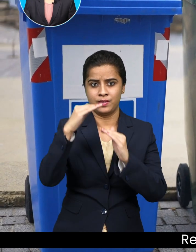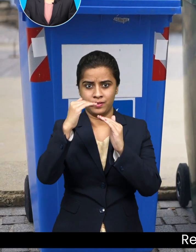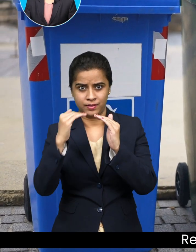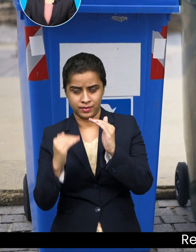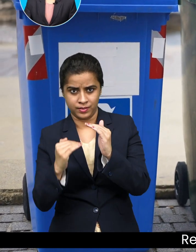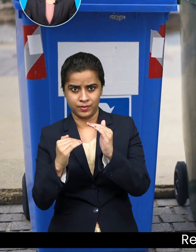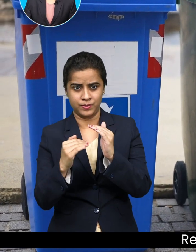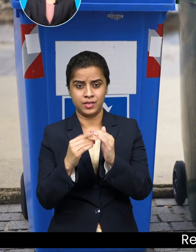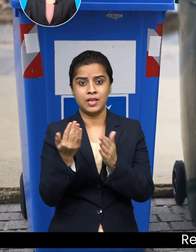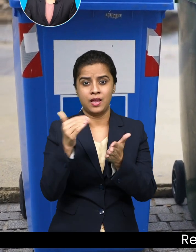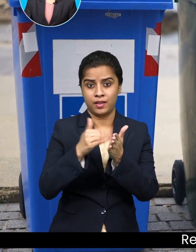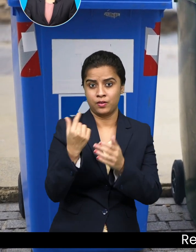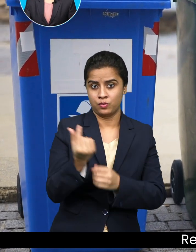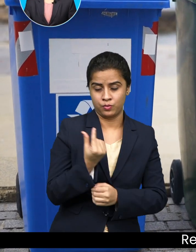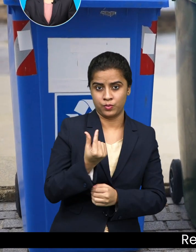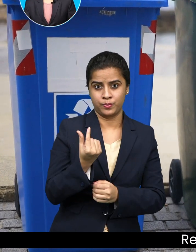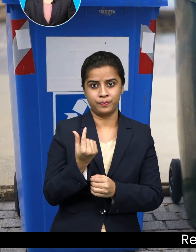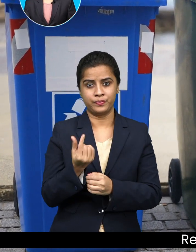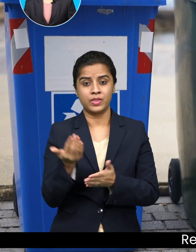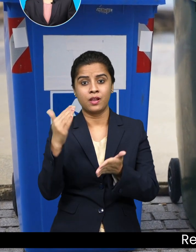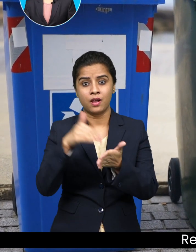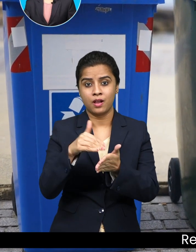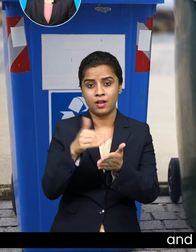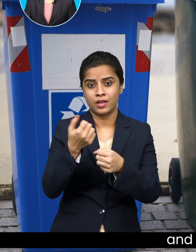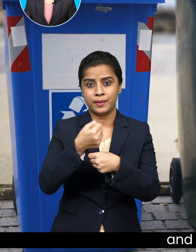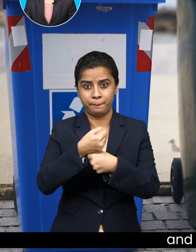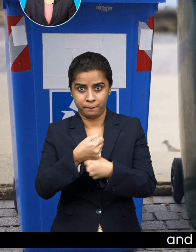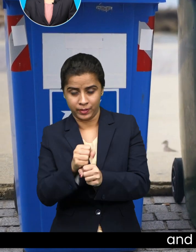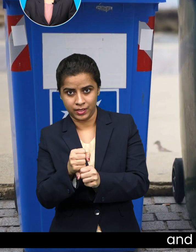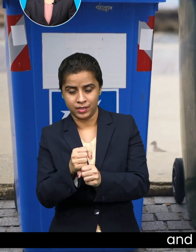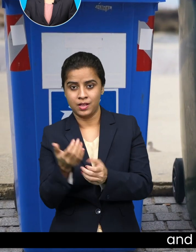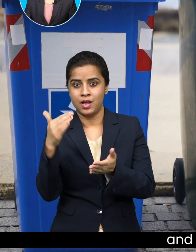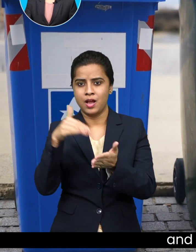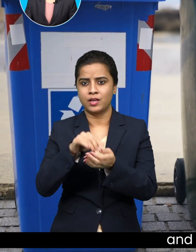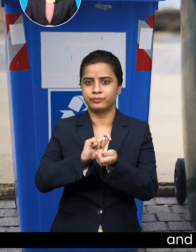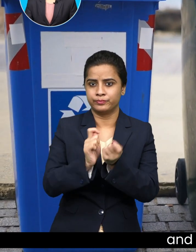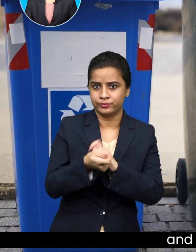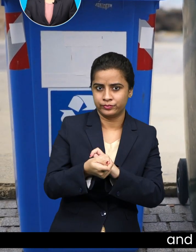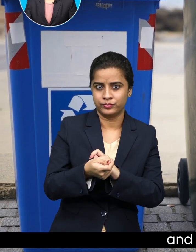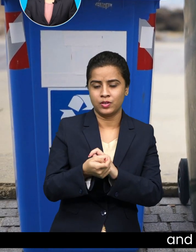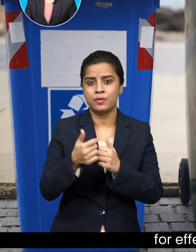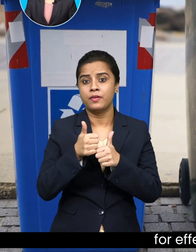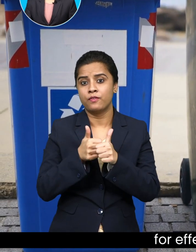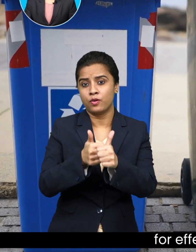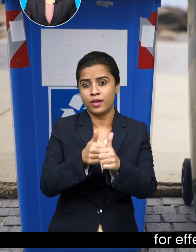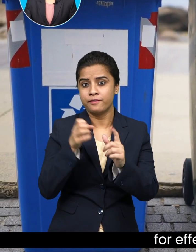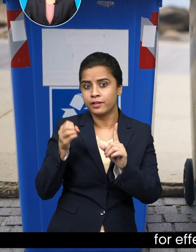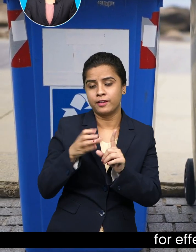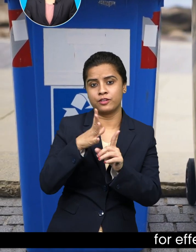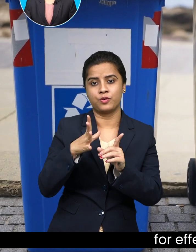reduce, reuse, recovery and recycle, may be followed